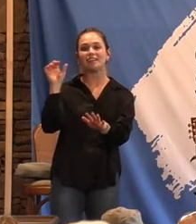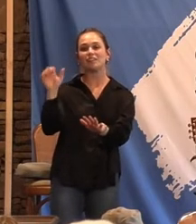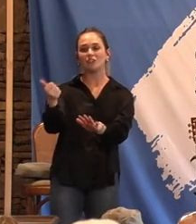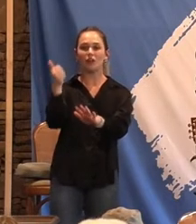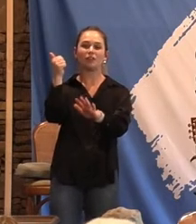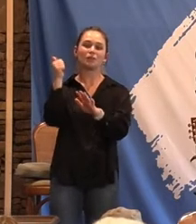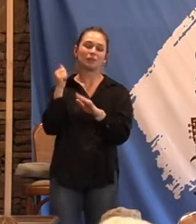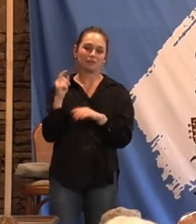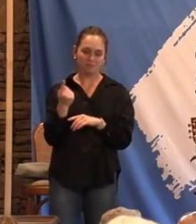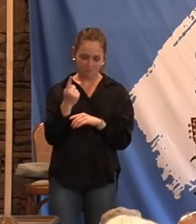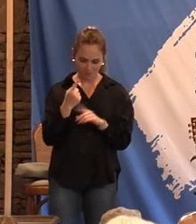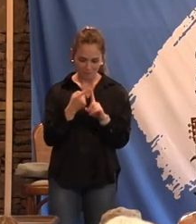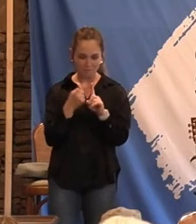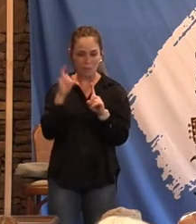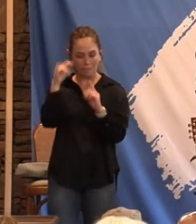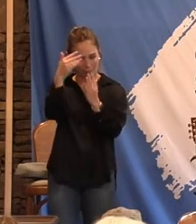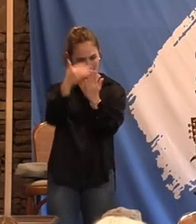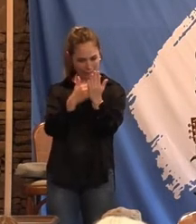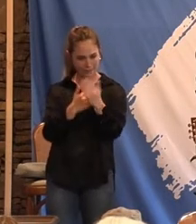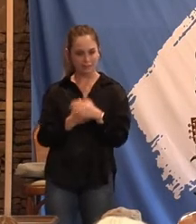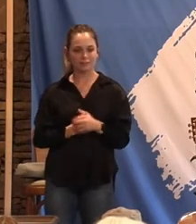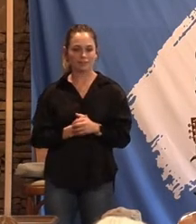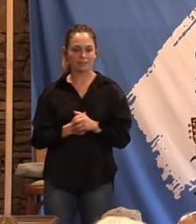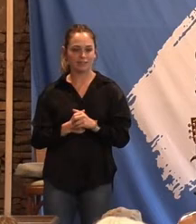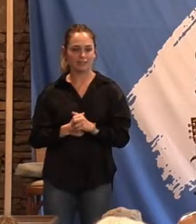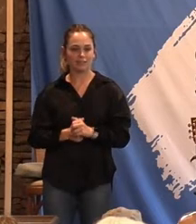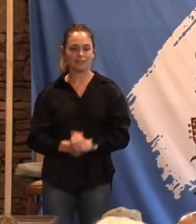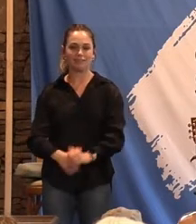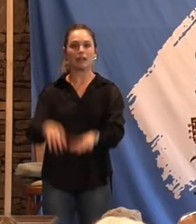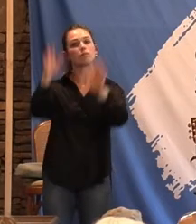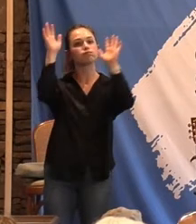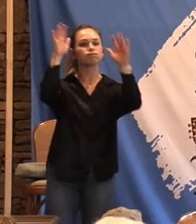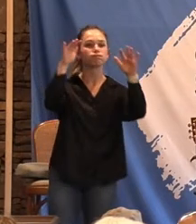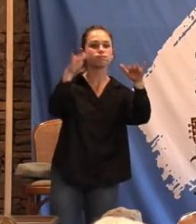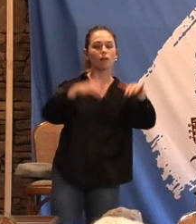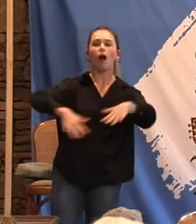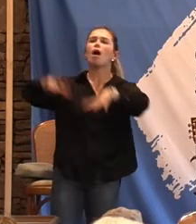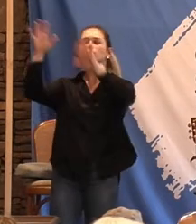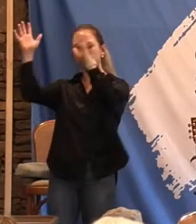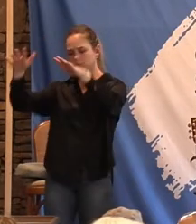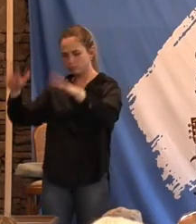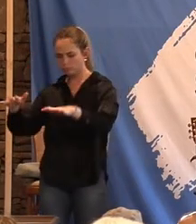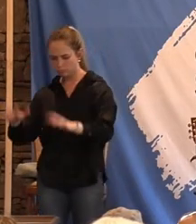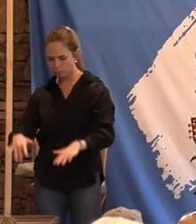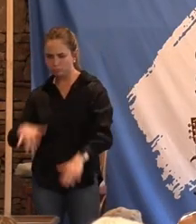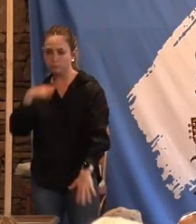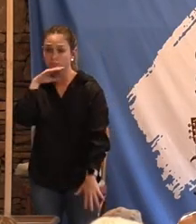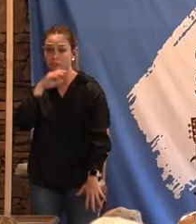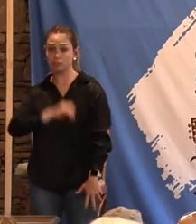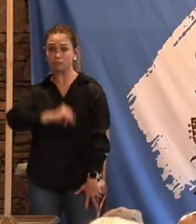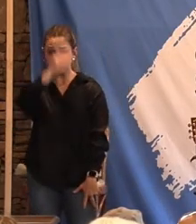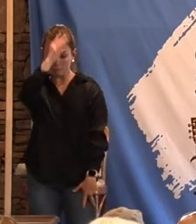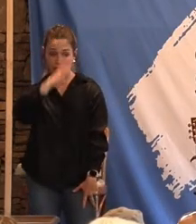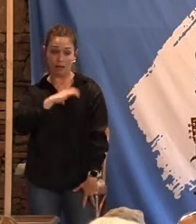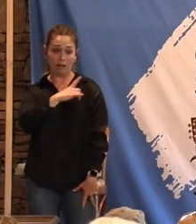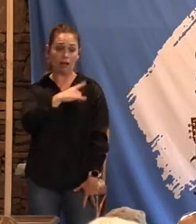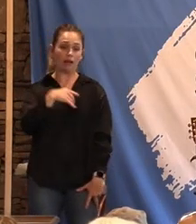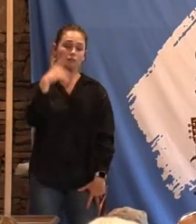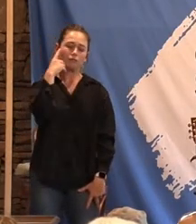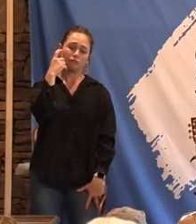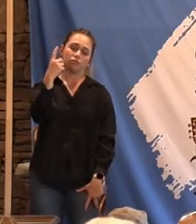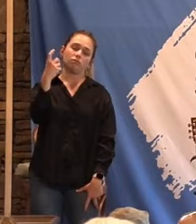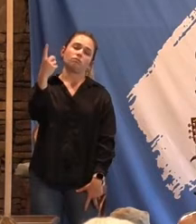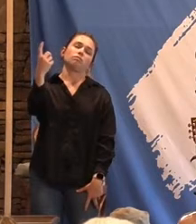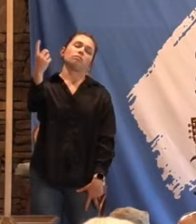song from it. It's raining, it's pouring, the old man